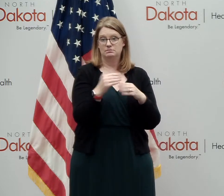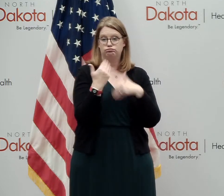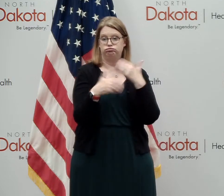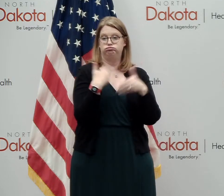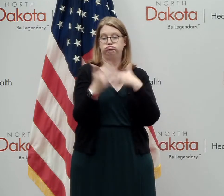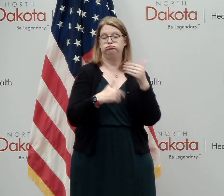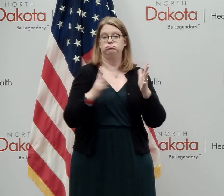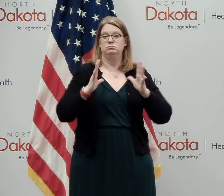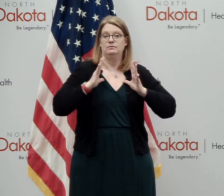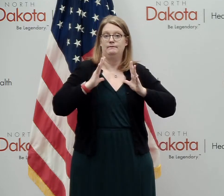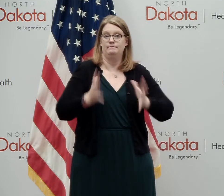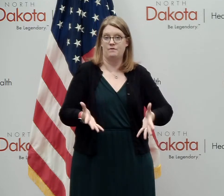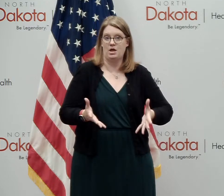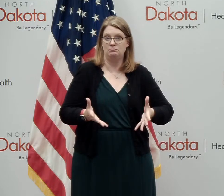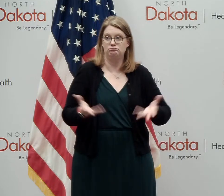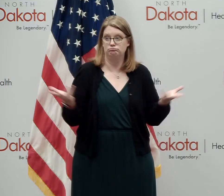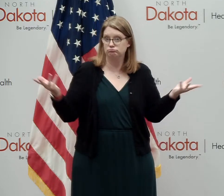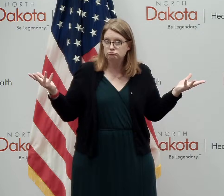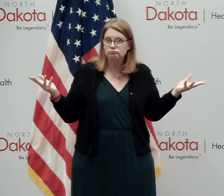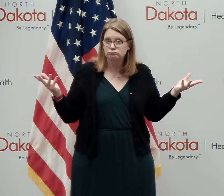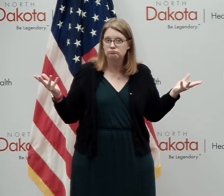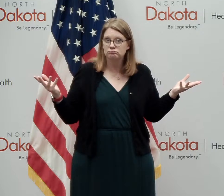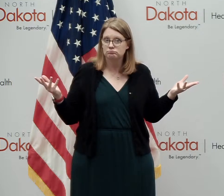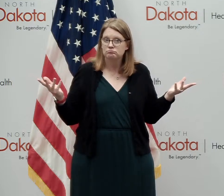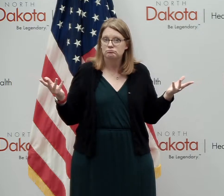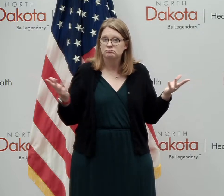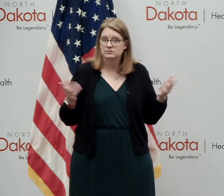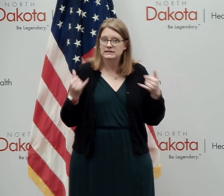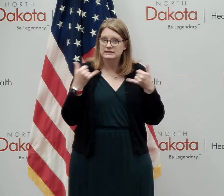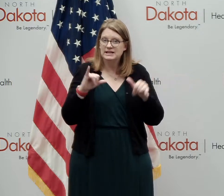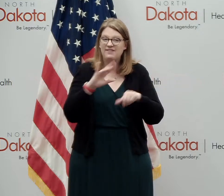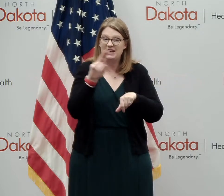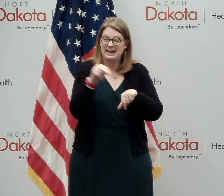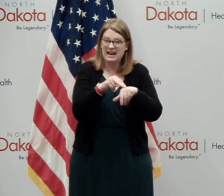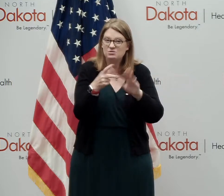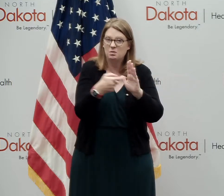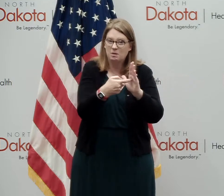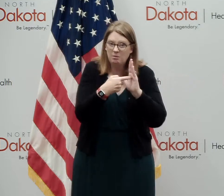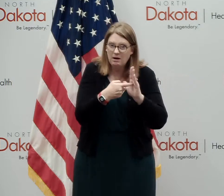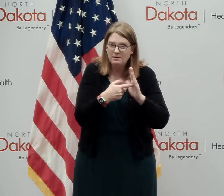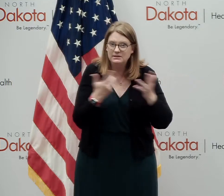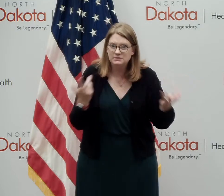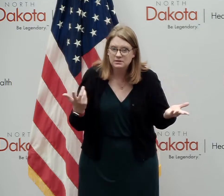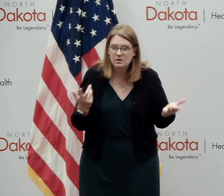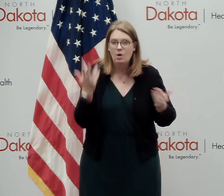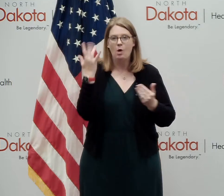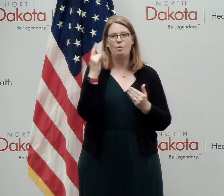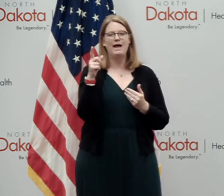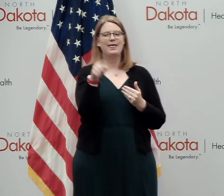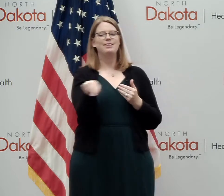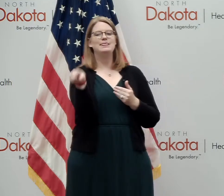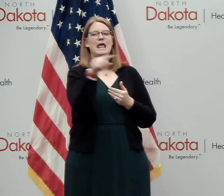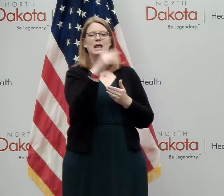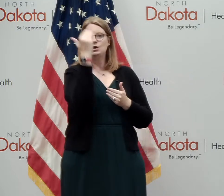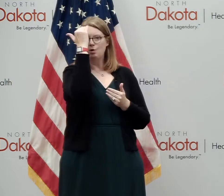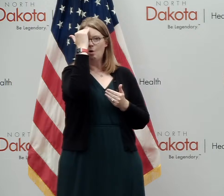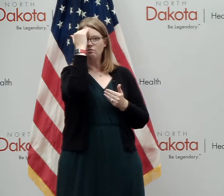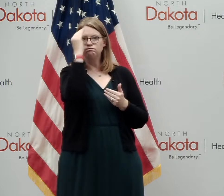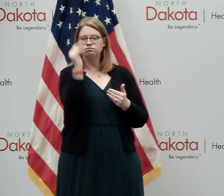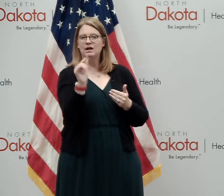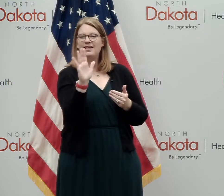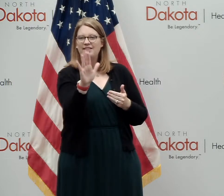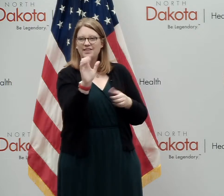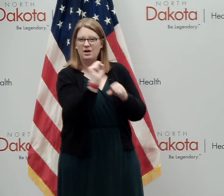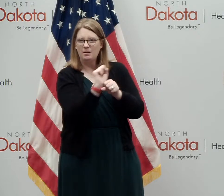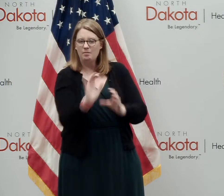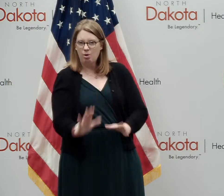gangbuster business with these national requirements. They're doing that because they know as employers,